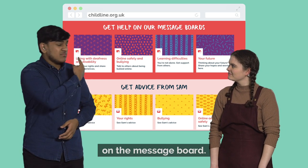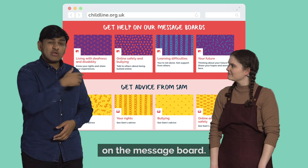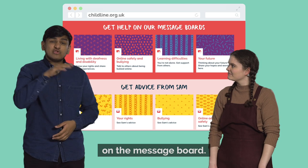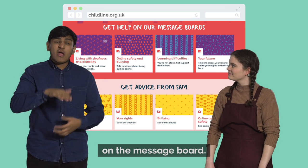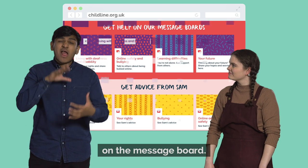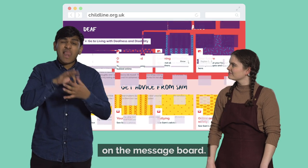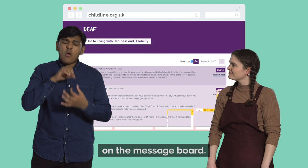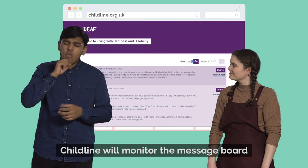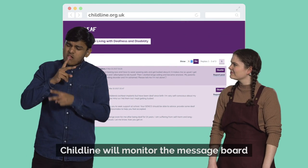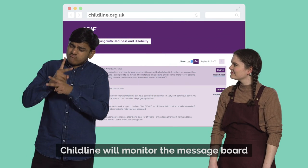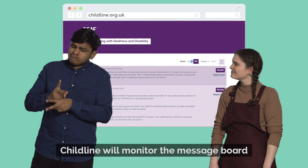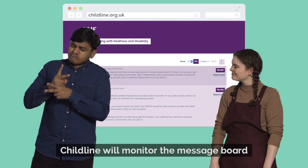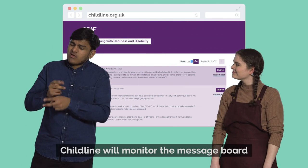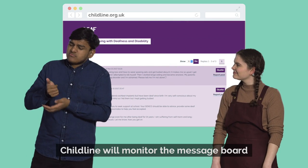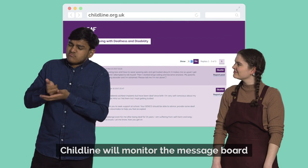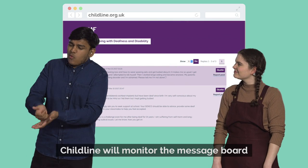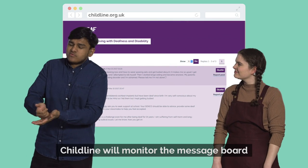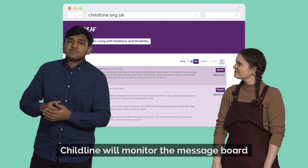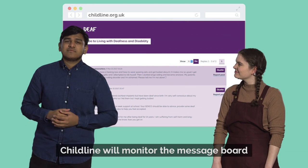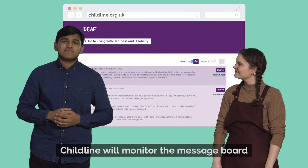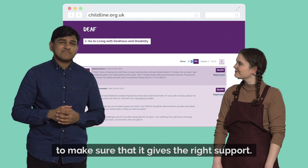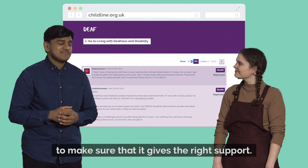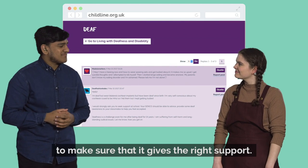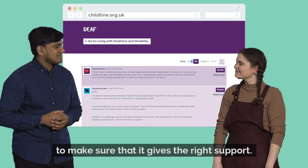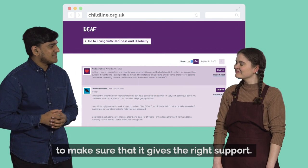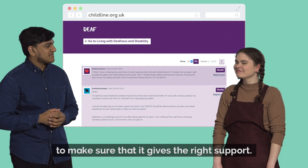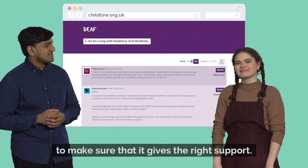board. Childline will monitor the message board to make sure that it gives the right support.